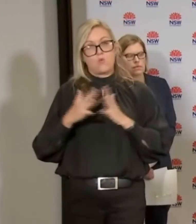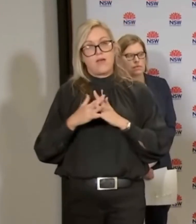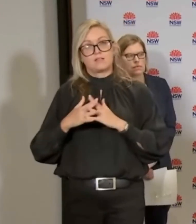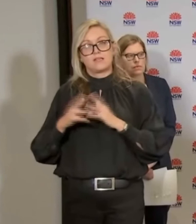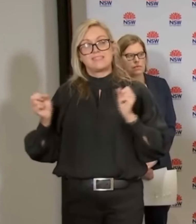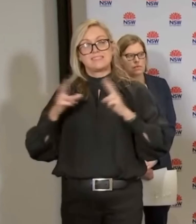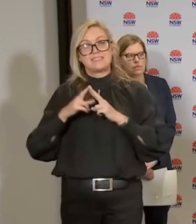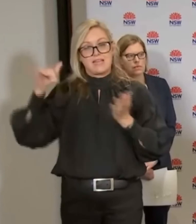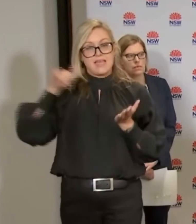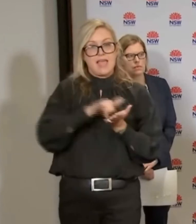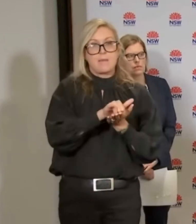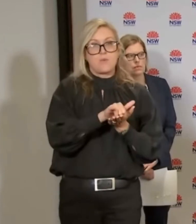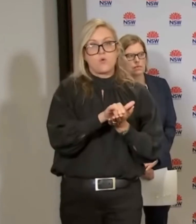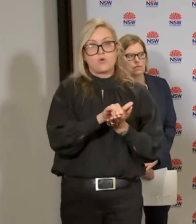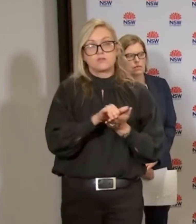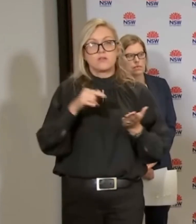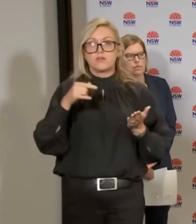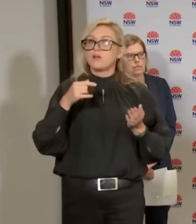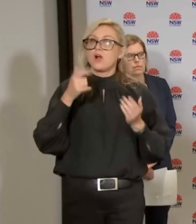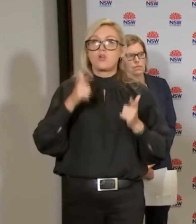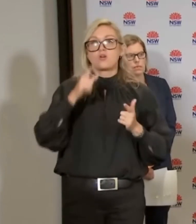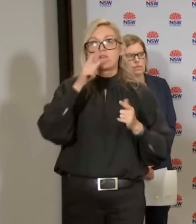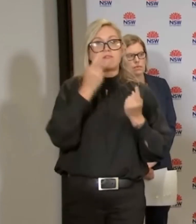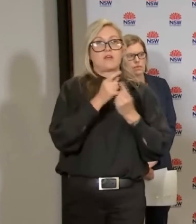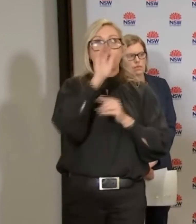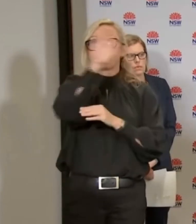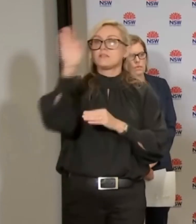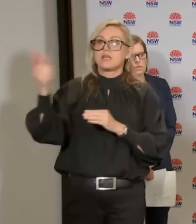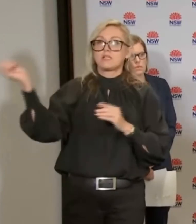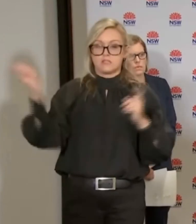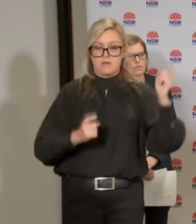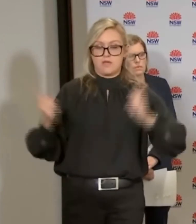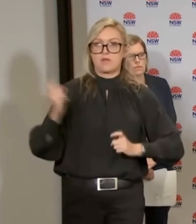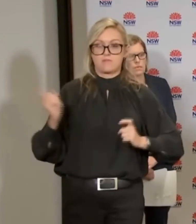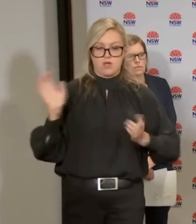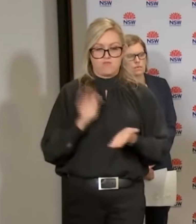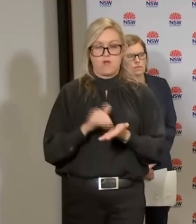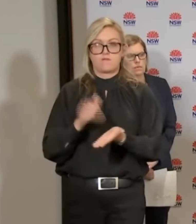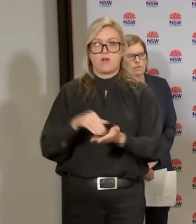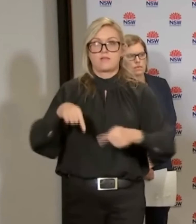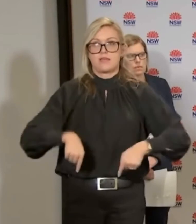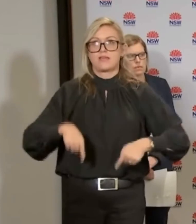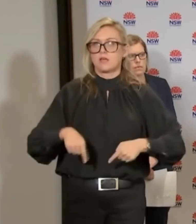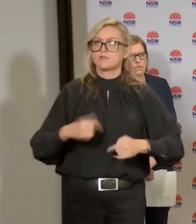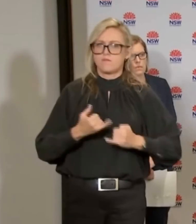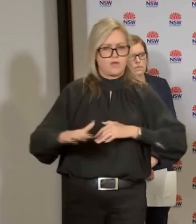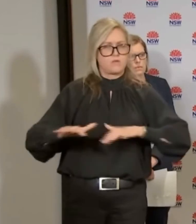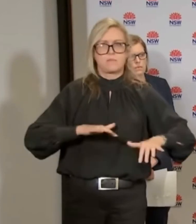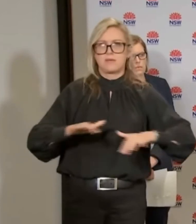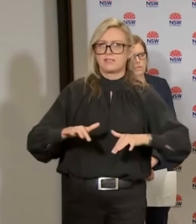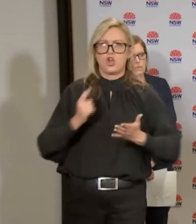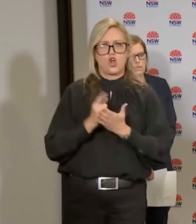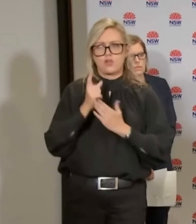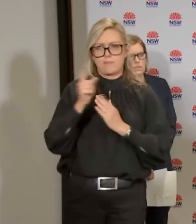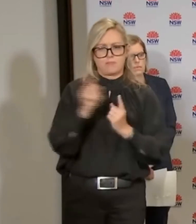is the largest operational port at this point in time in the nation. And we're doing our bit, but it also means all of our workers have to be